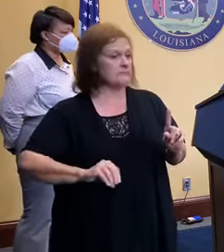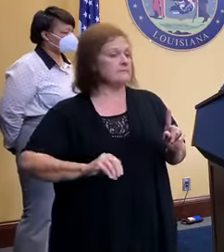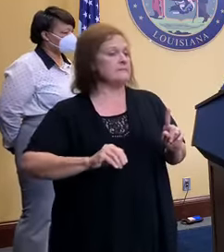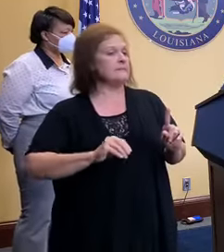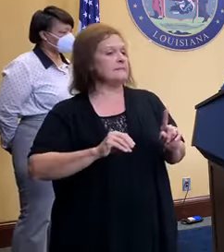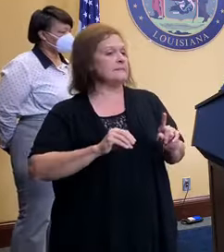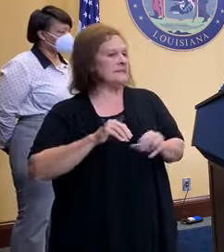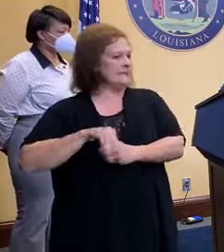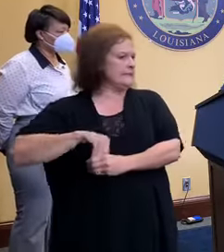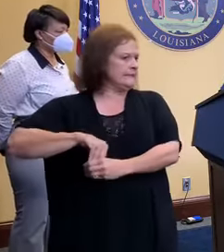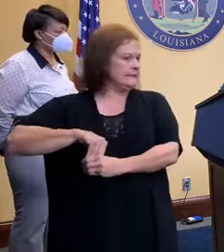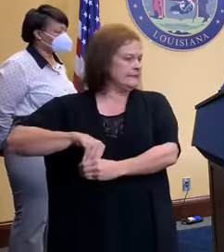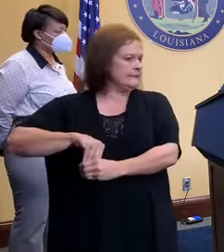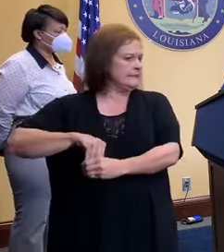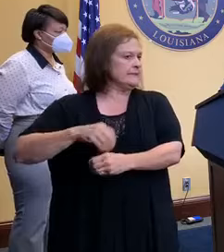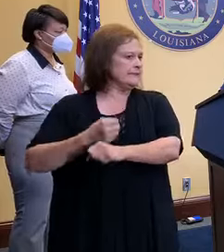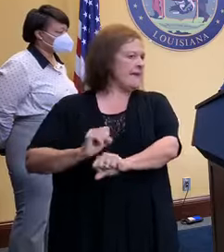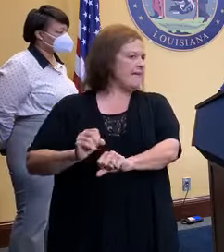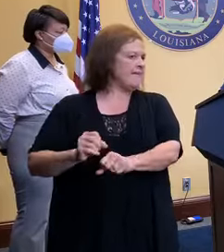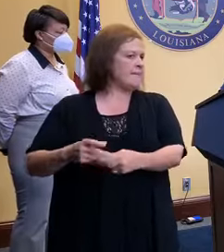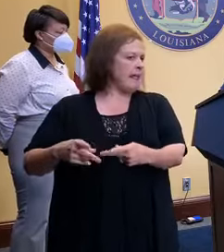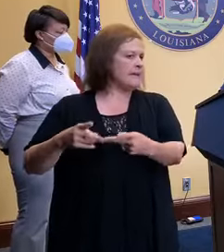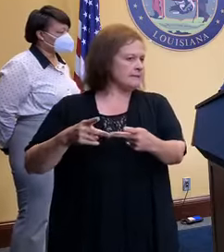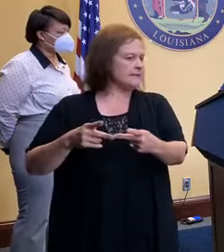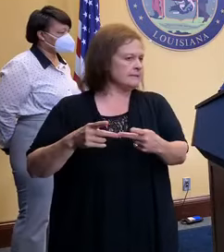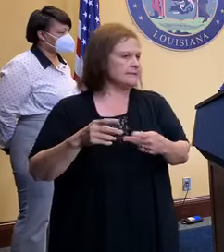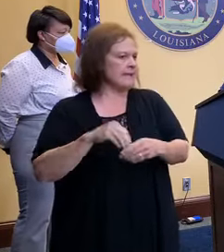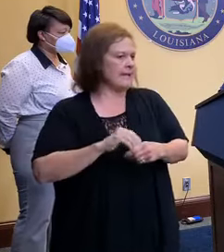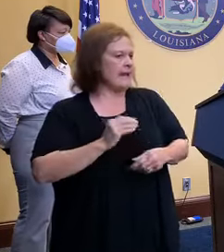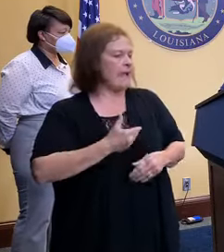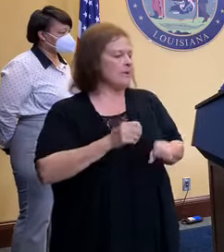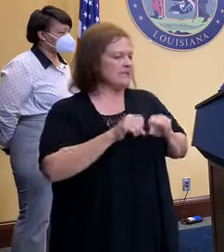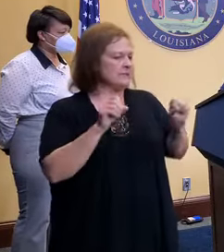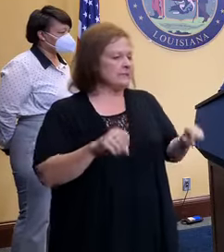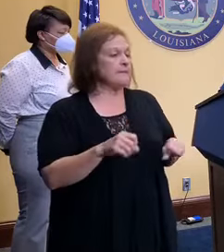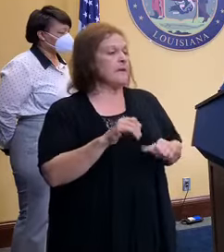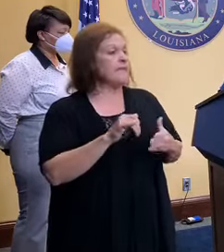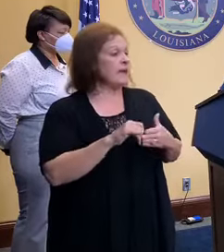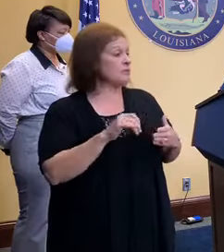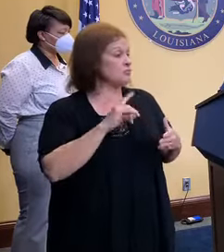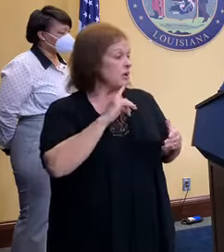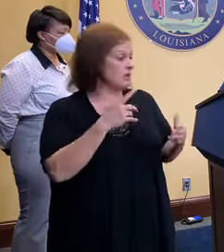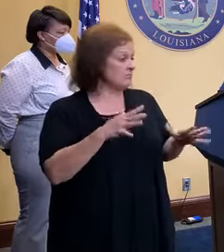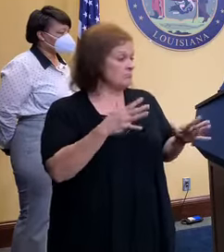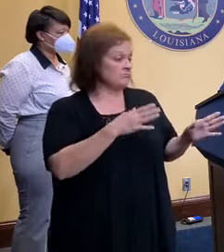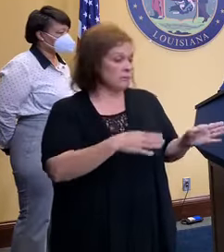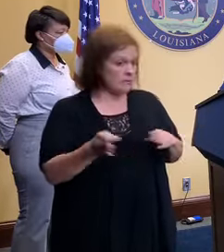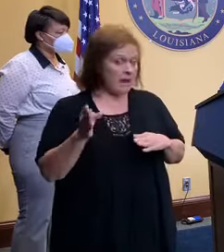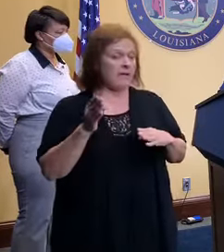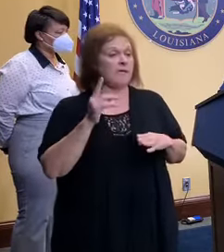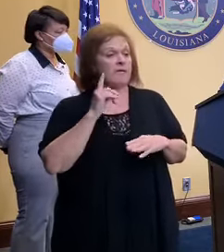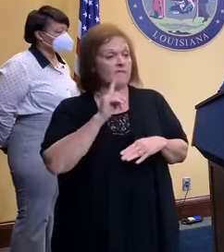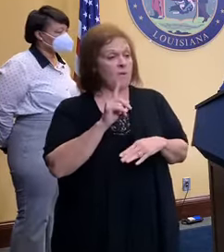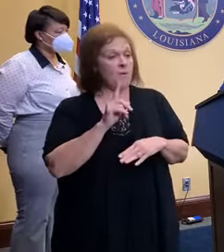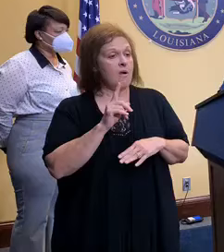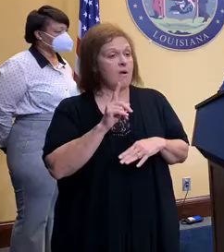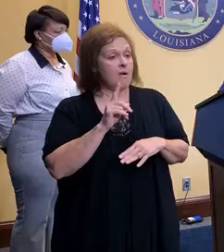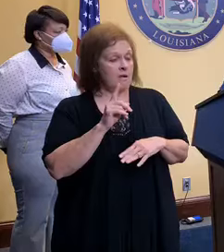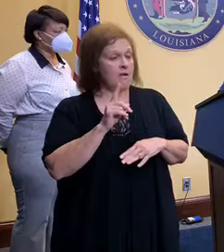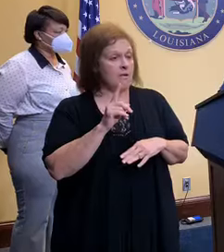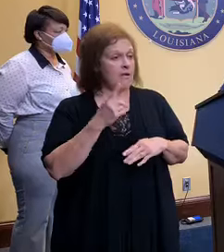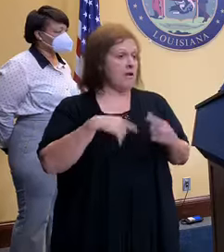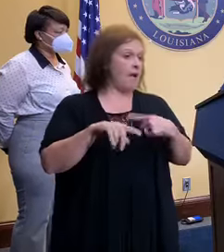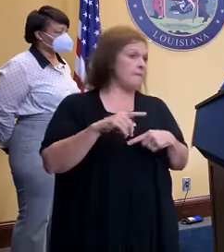even shored up what we have at our offsite data facility. And all of this was done in preparation for our